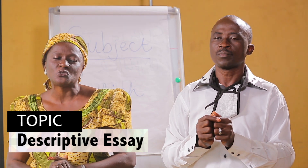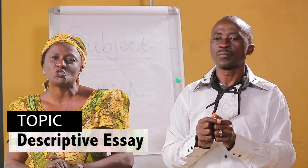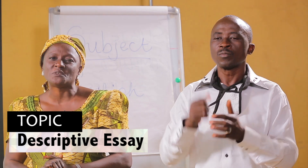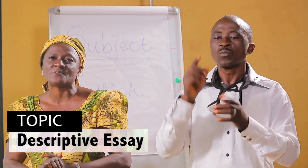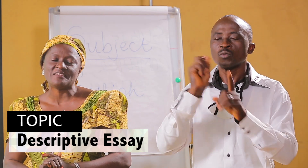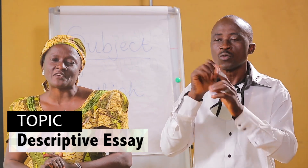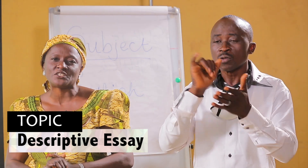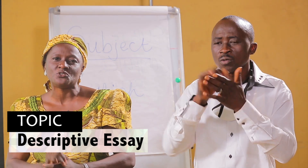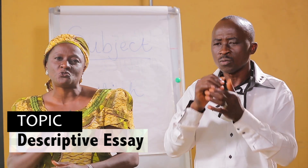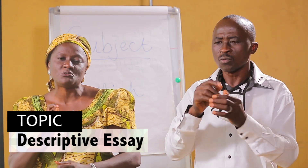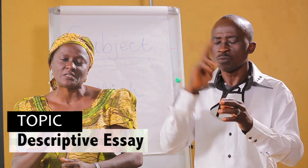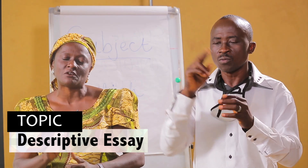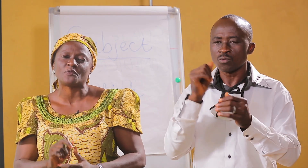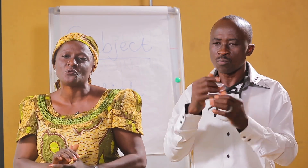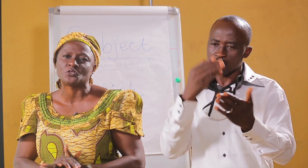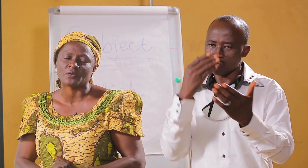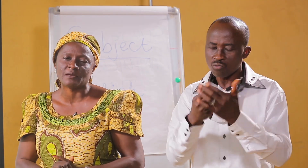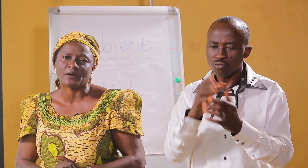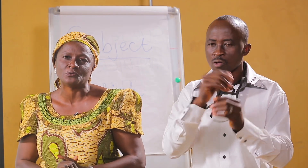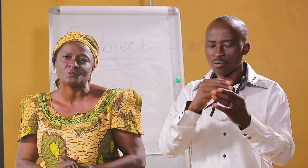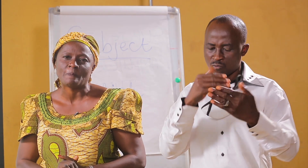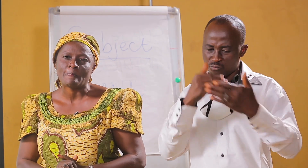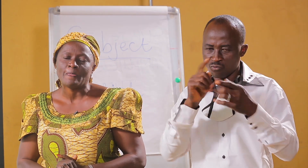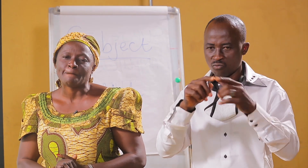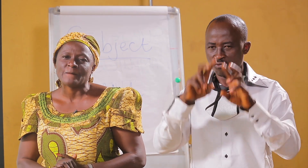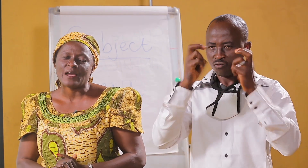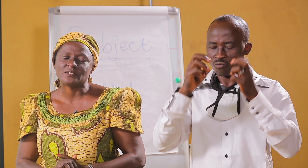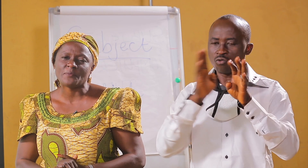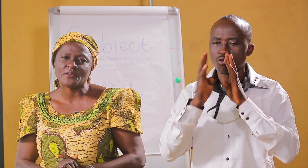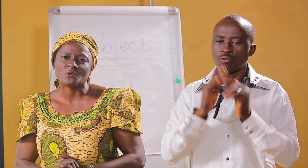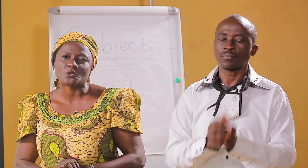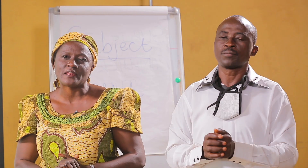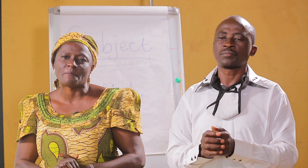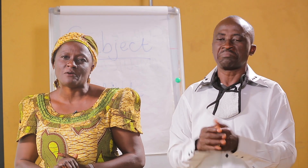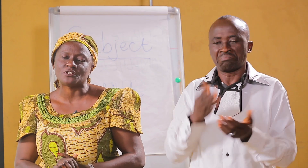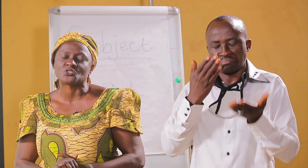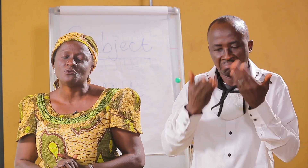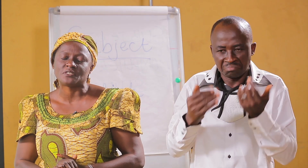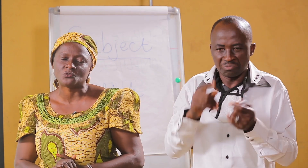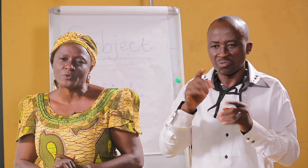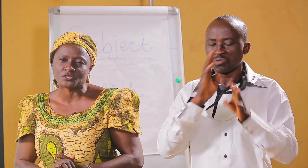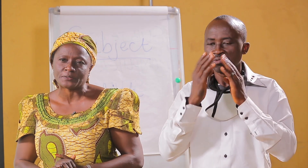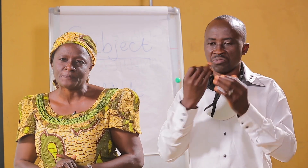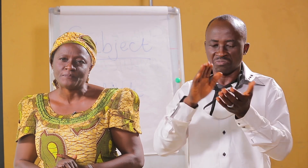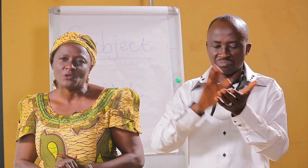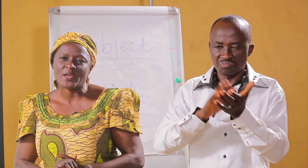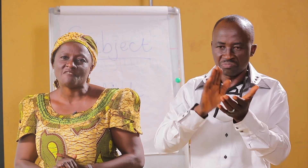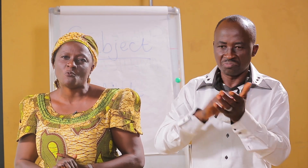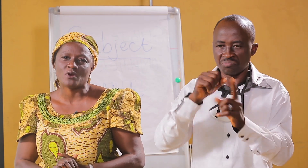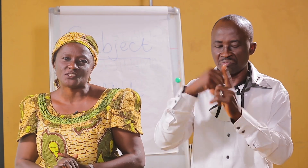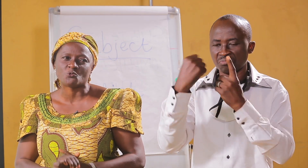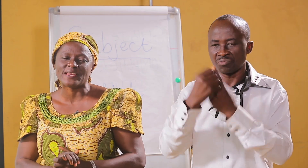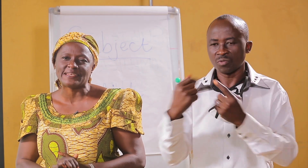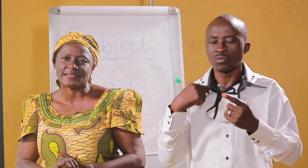you use should be relevant to the topic you are talking about. Assuming you are talking about a school situation, we